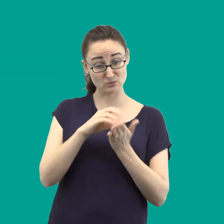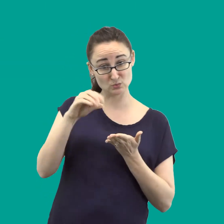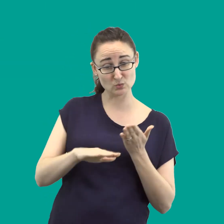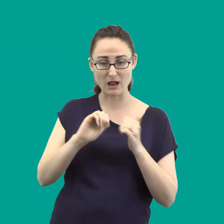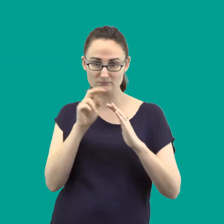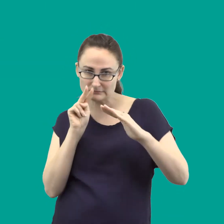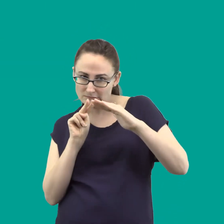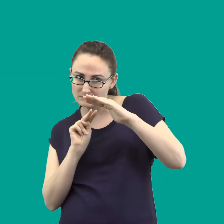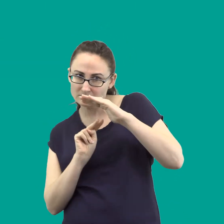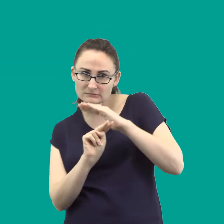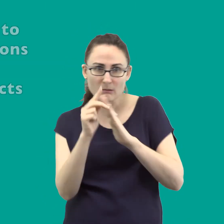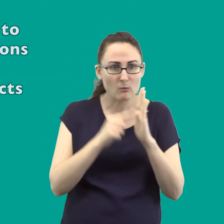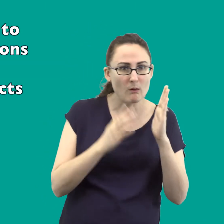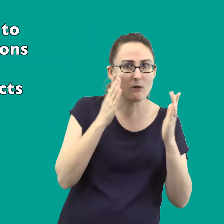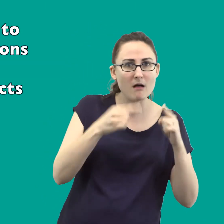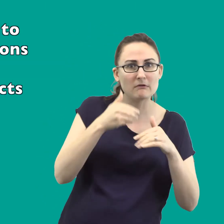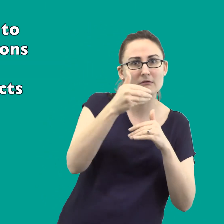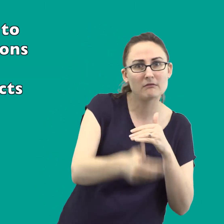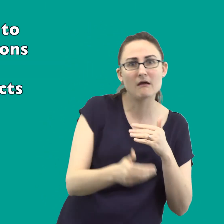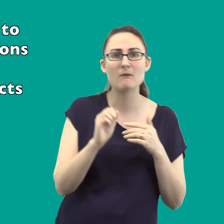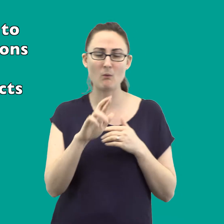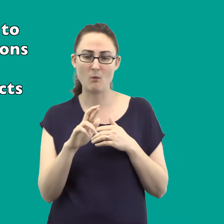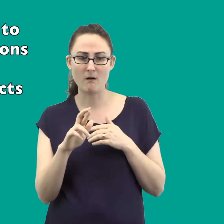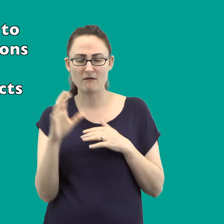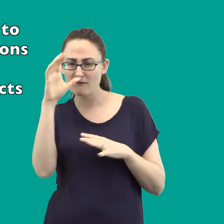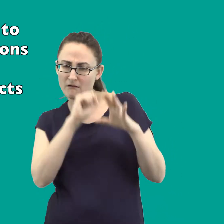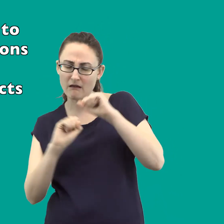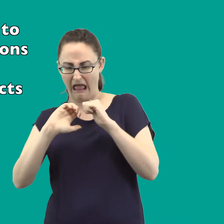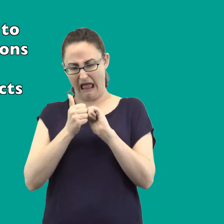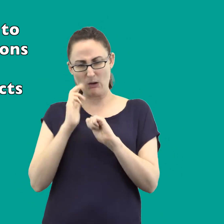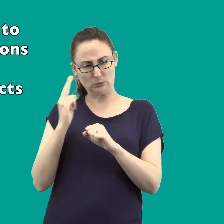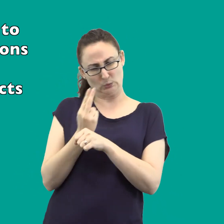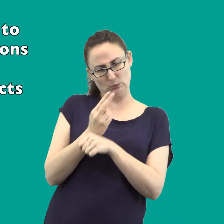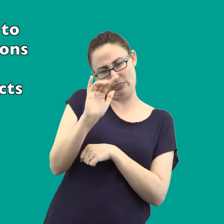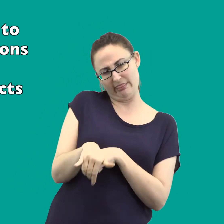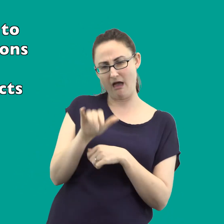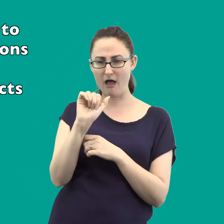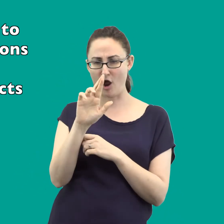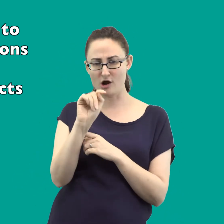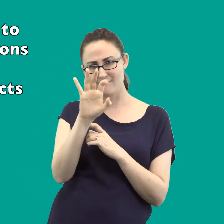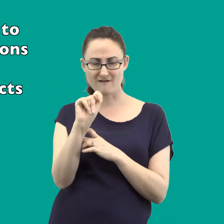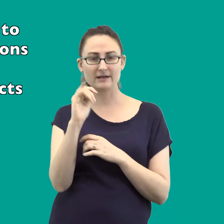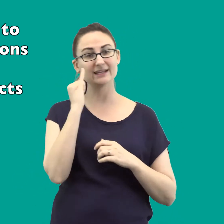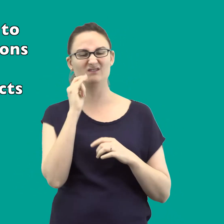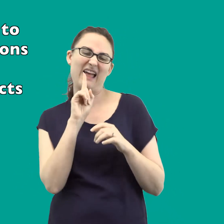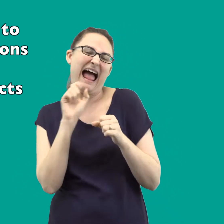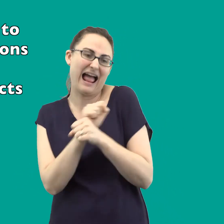Also, you can ask the students to predict what would happen next, or guess how to use that artifact. If you have an